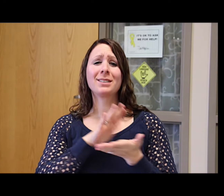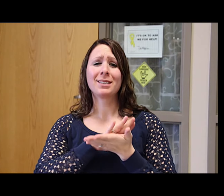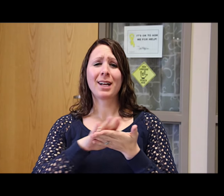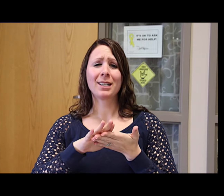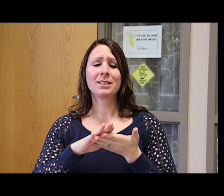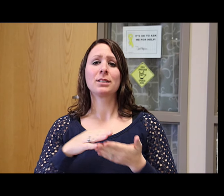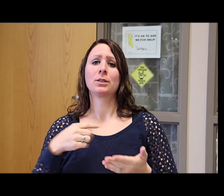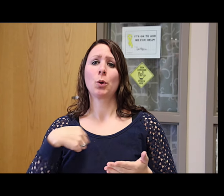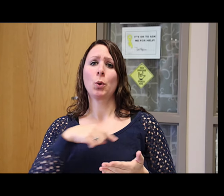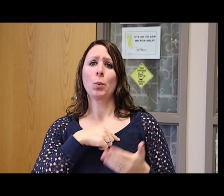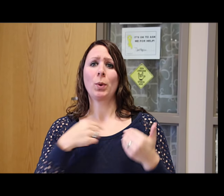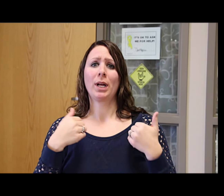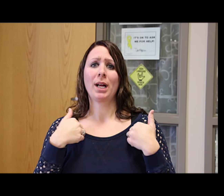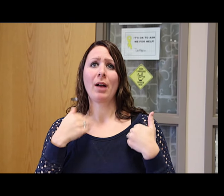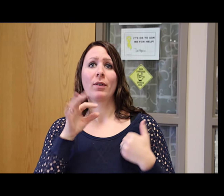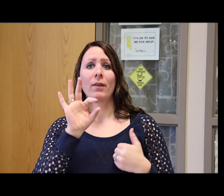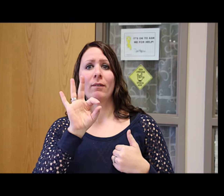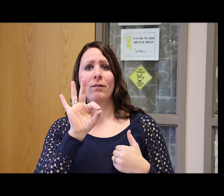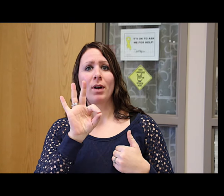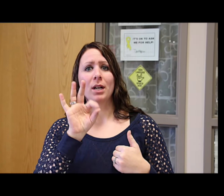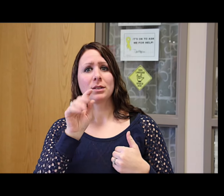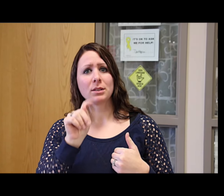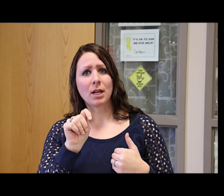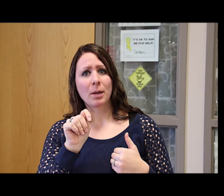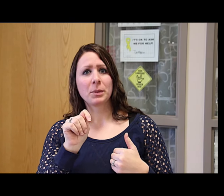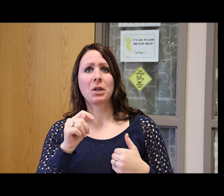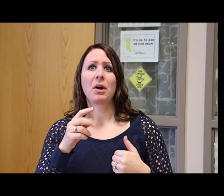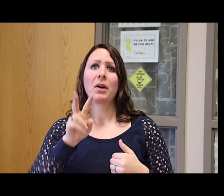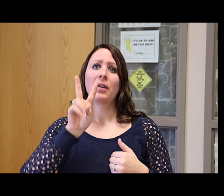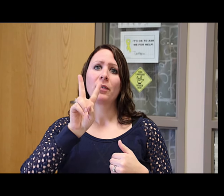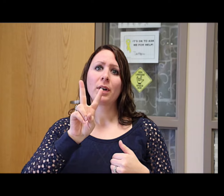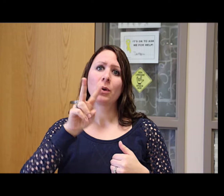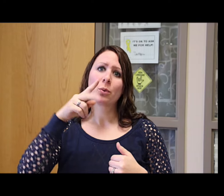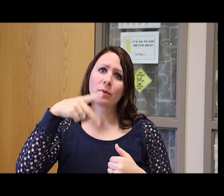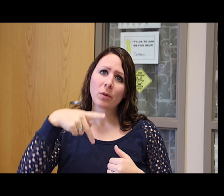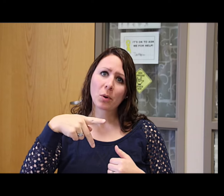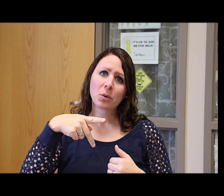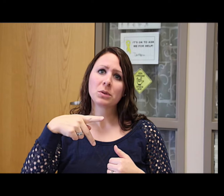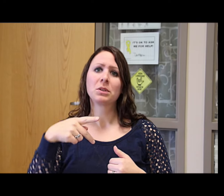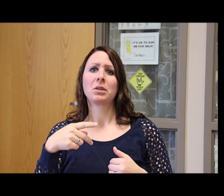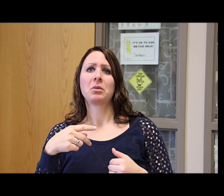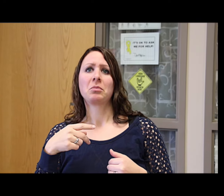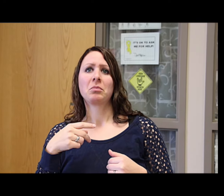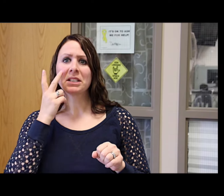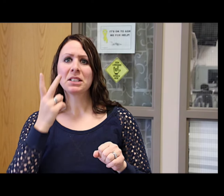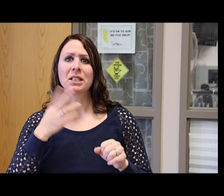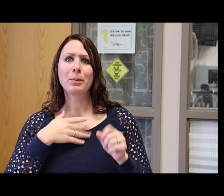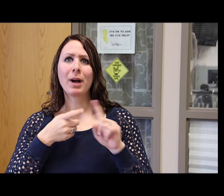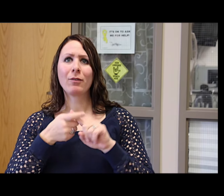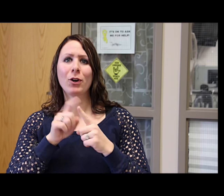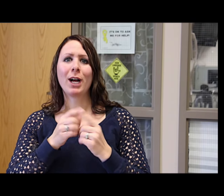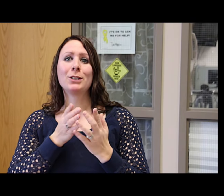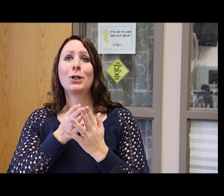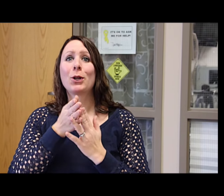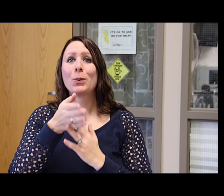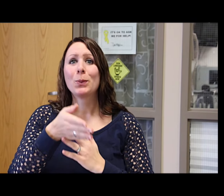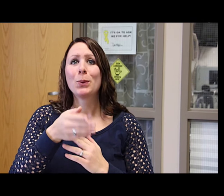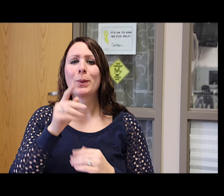what's nice is that we have FaceTime and the video phone. So I can see my friends through